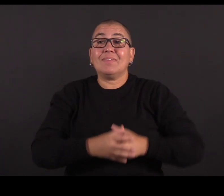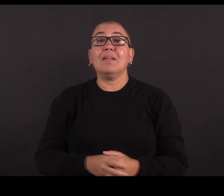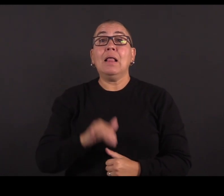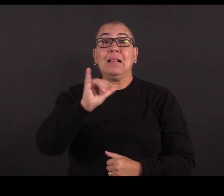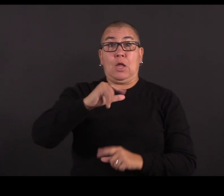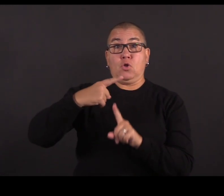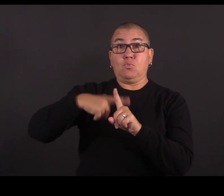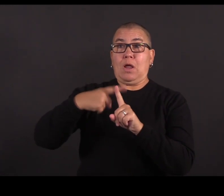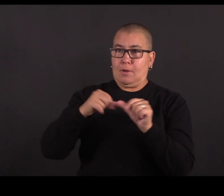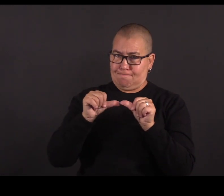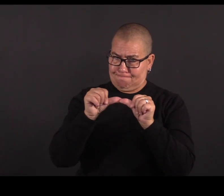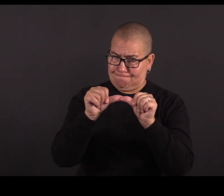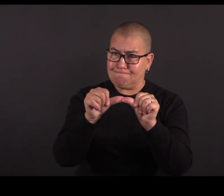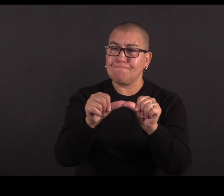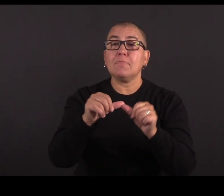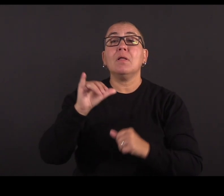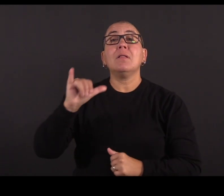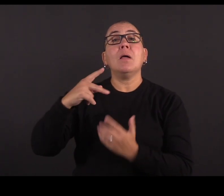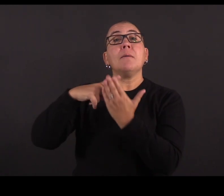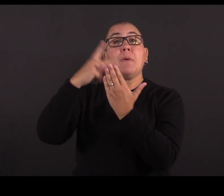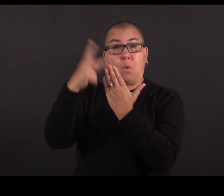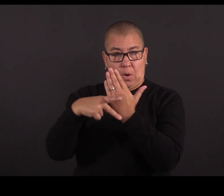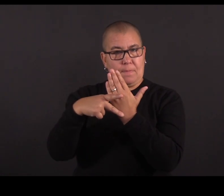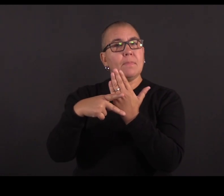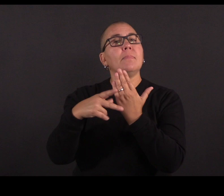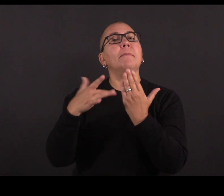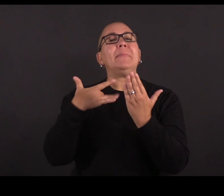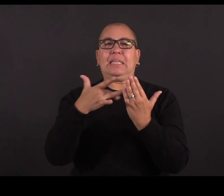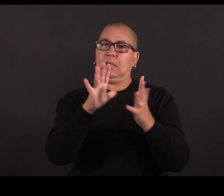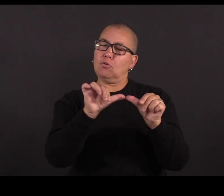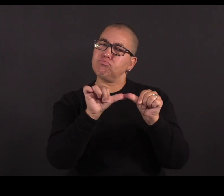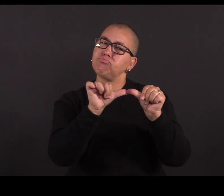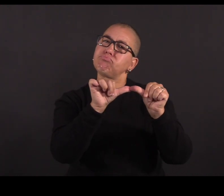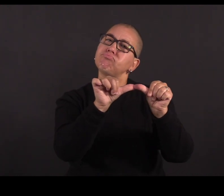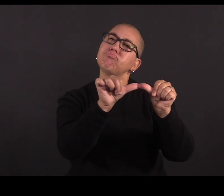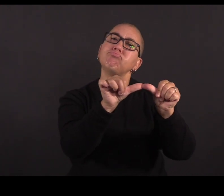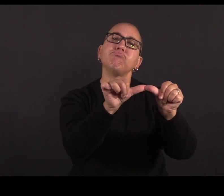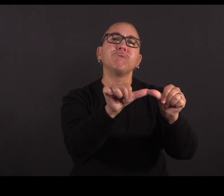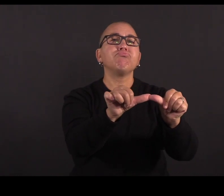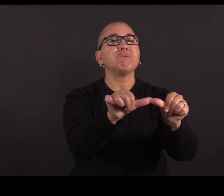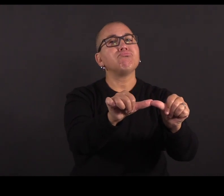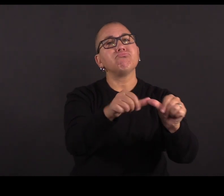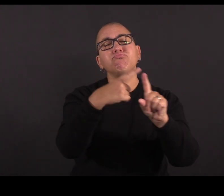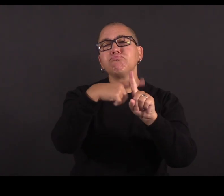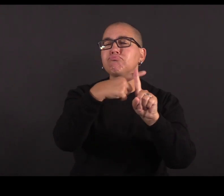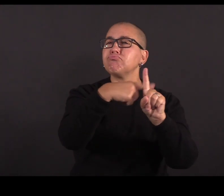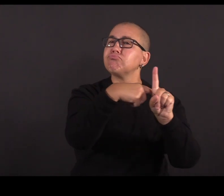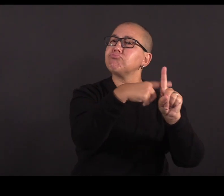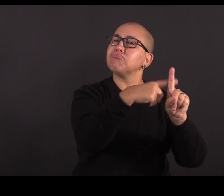Landlords are not required to accept Section 8 vouchers, so sometimes it can be challenging to locate housing.